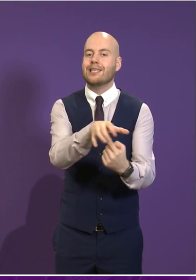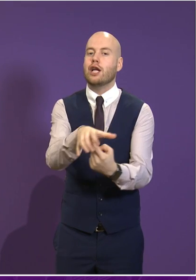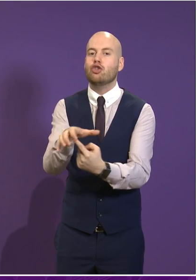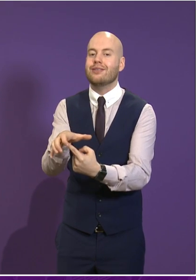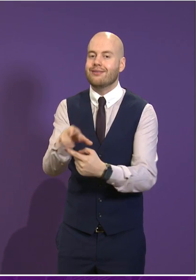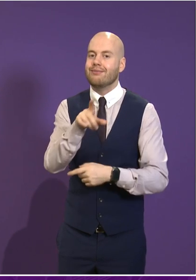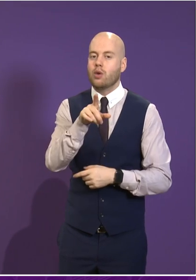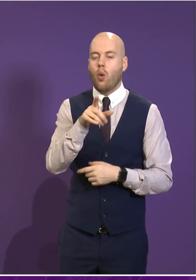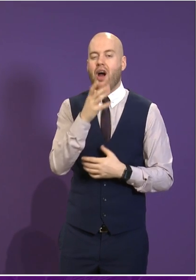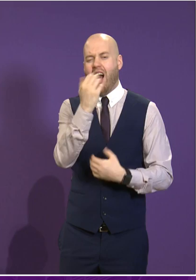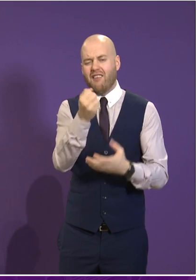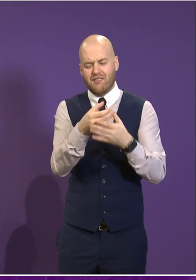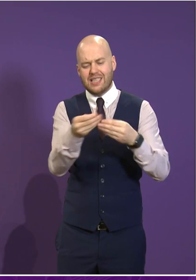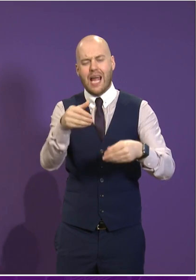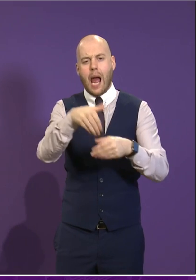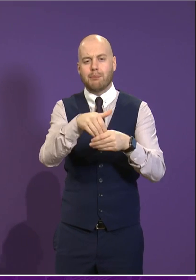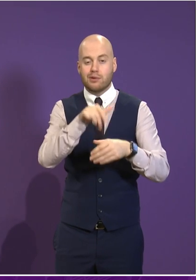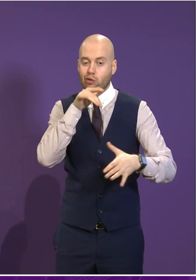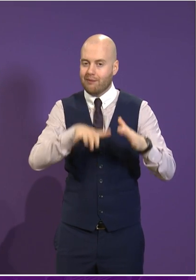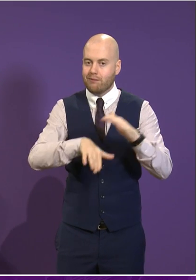a gap, which is obviously not what we want.